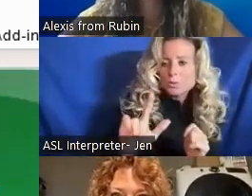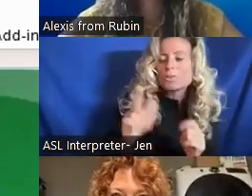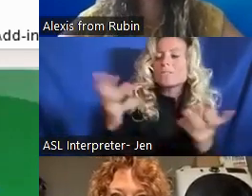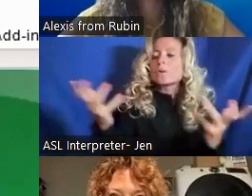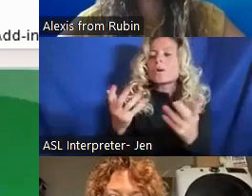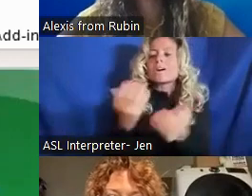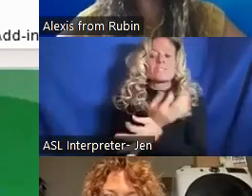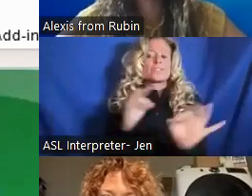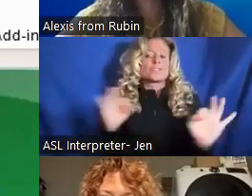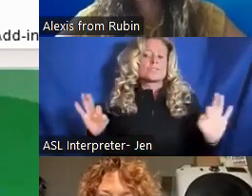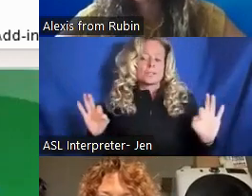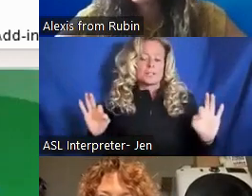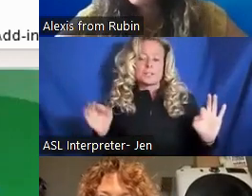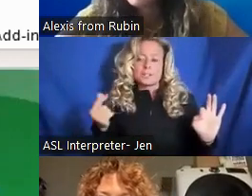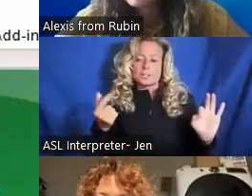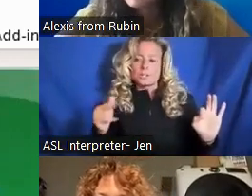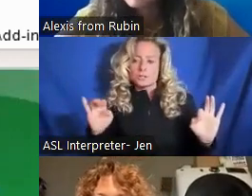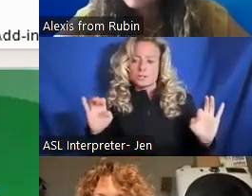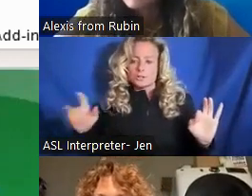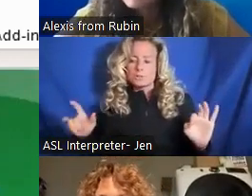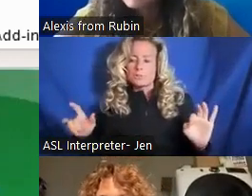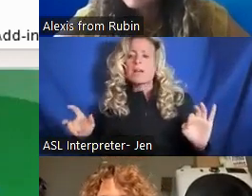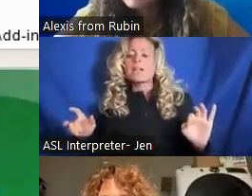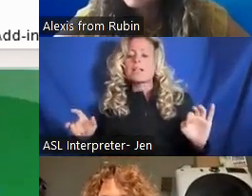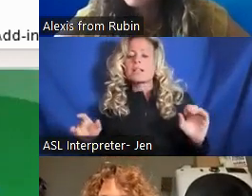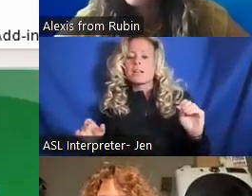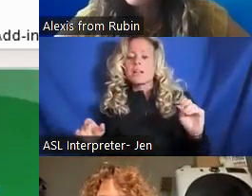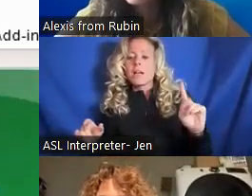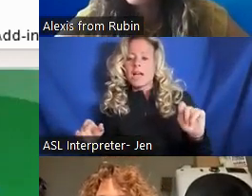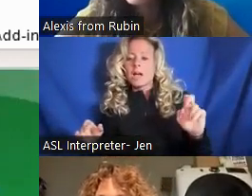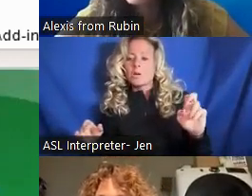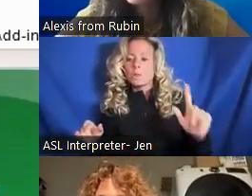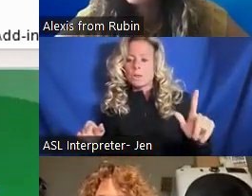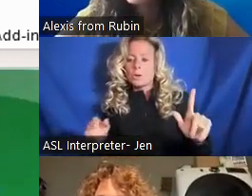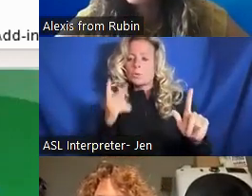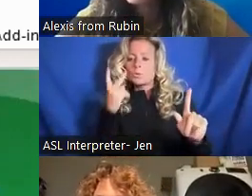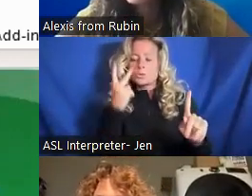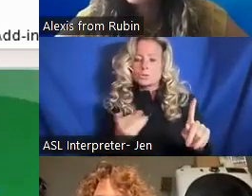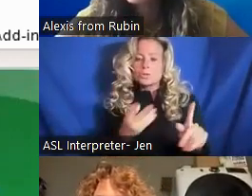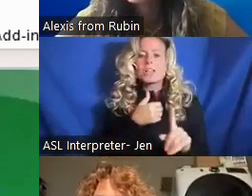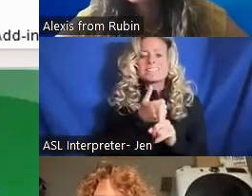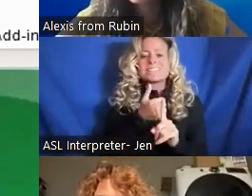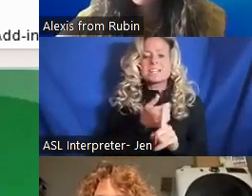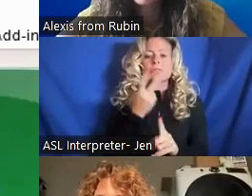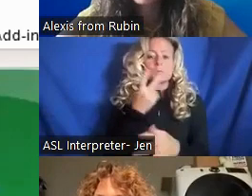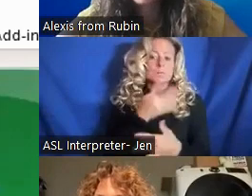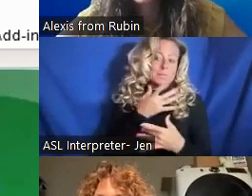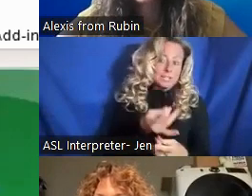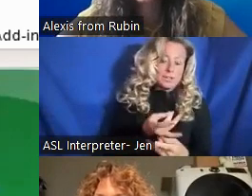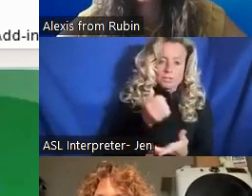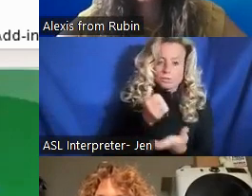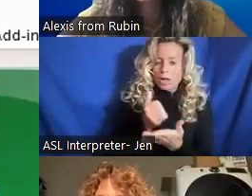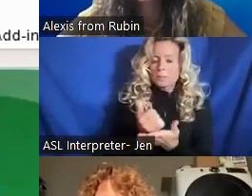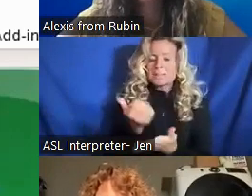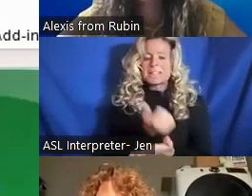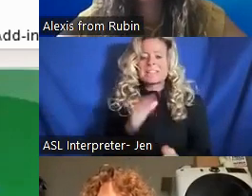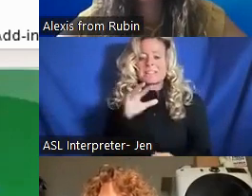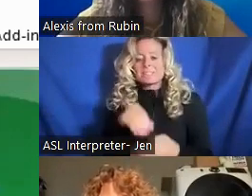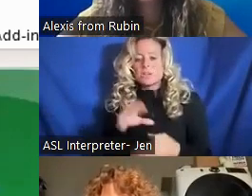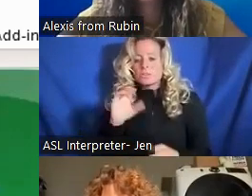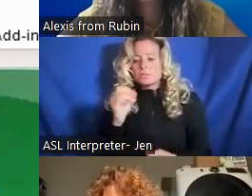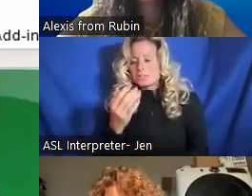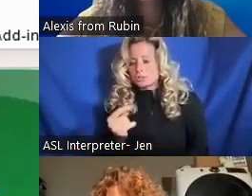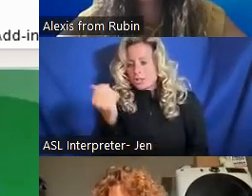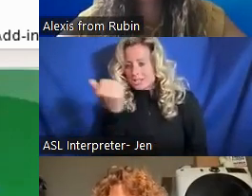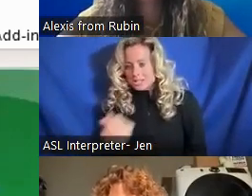free to give us feedback. And I hope that what you saw, you found interesting and would help students. Can I see anything in the chat? Any